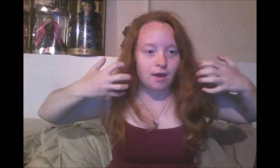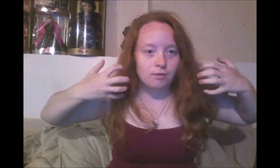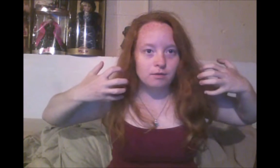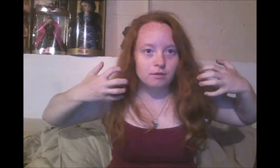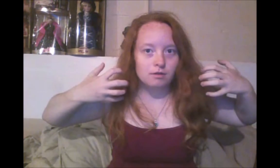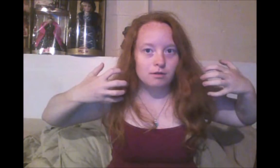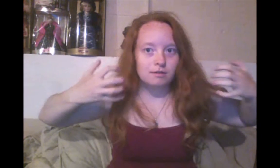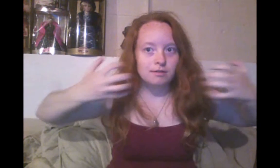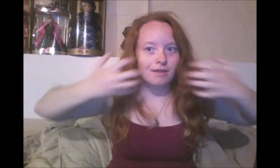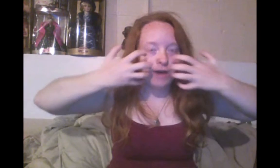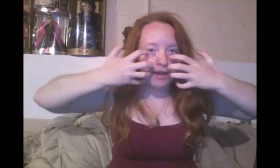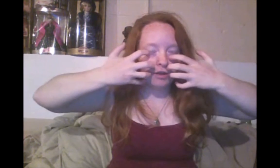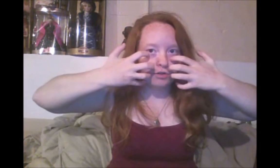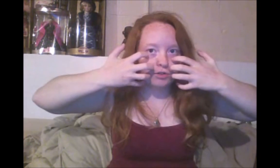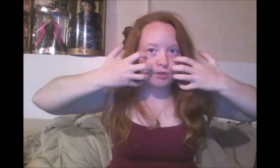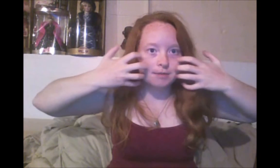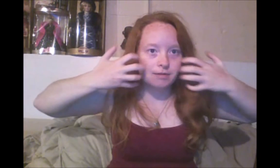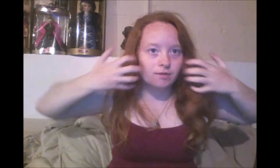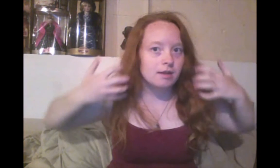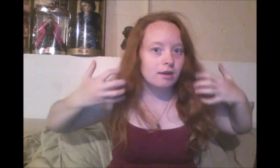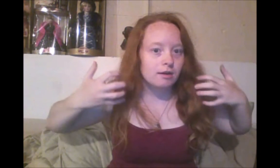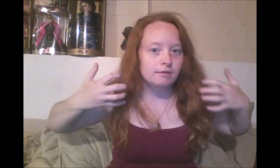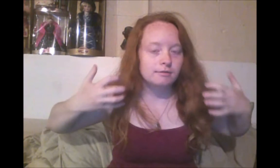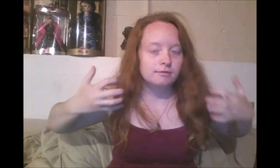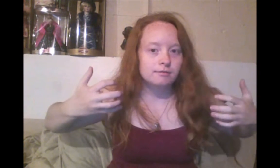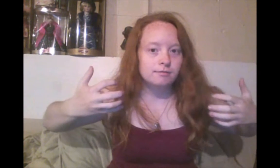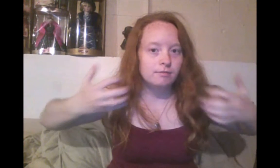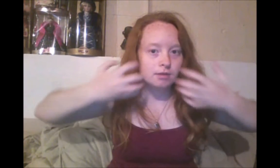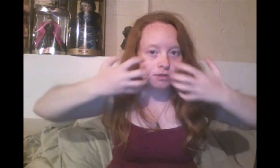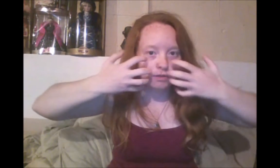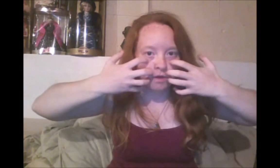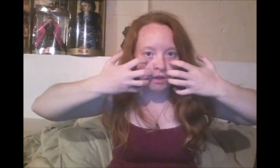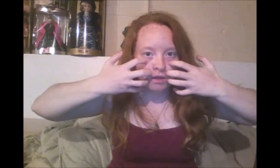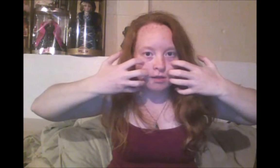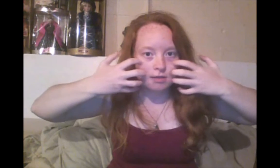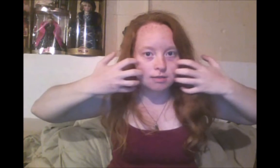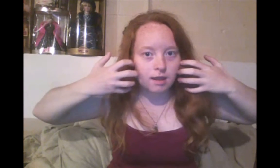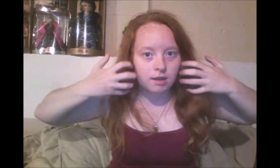out. Like the line or the stripes of the tiger. So, tiger.